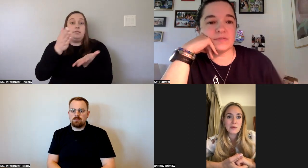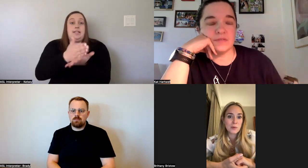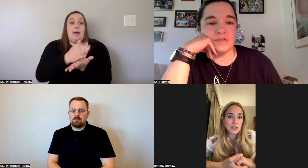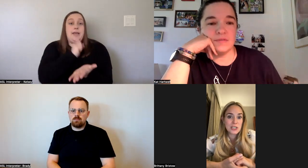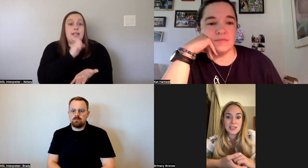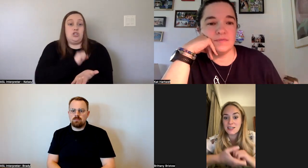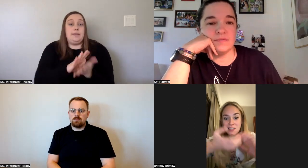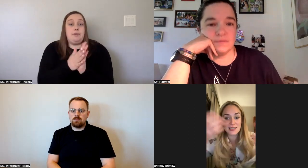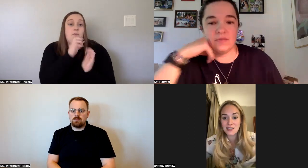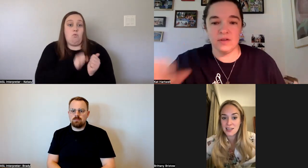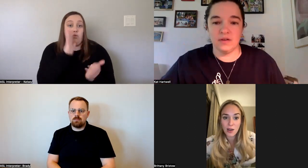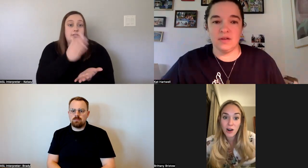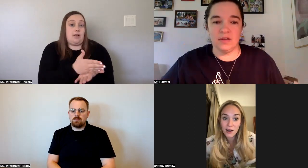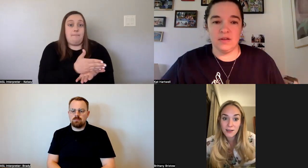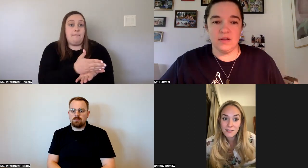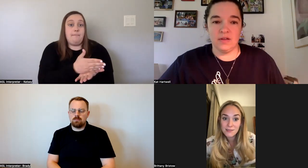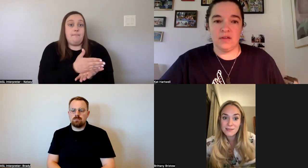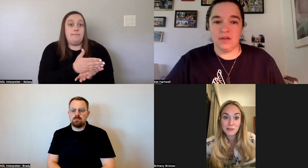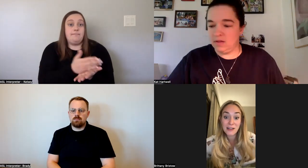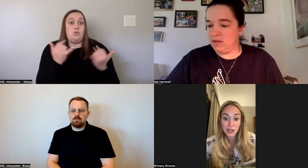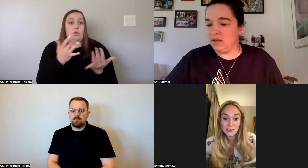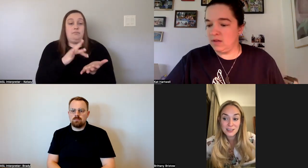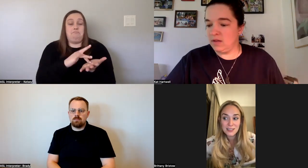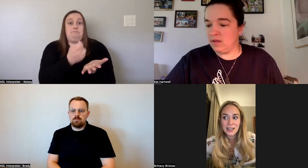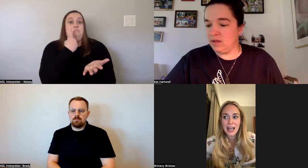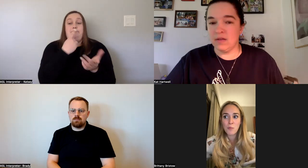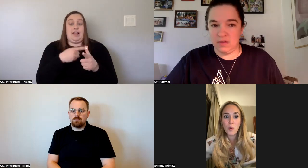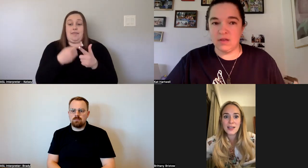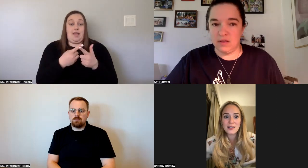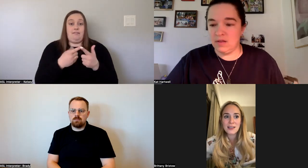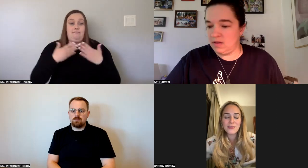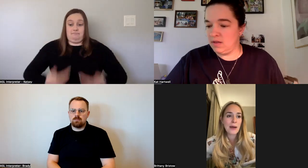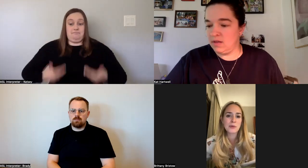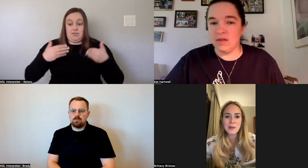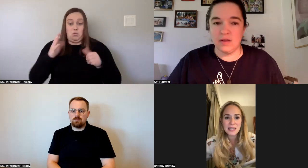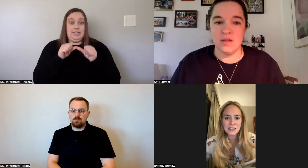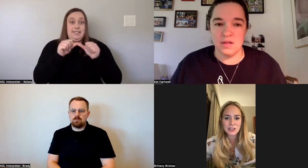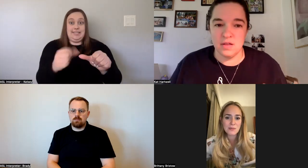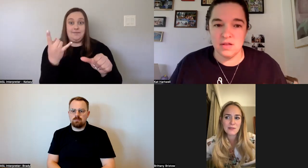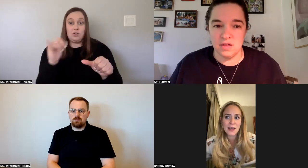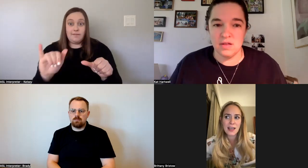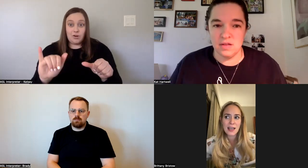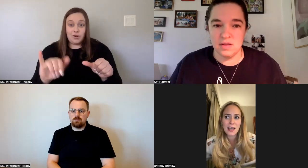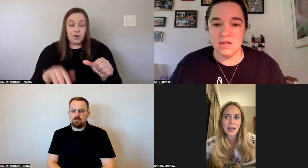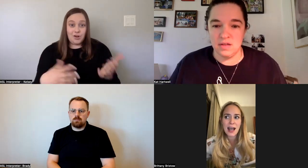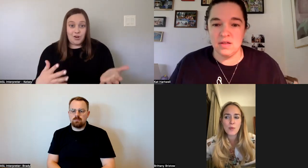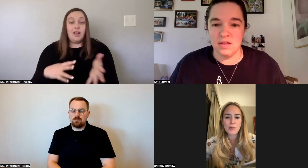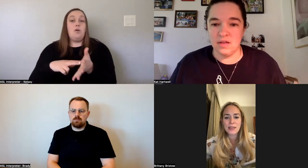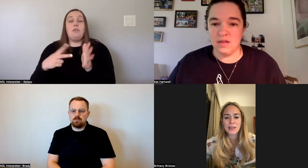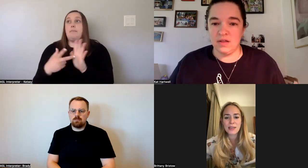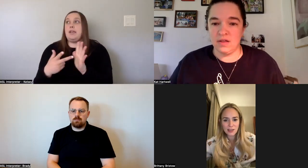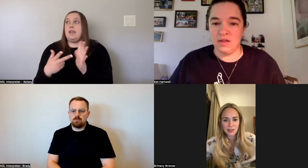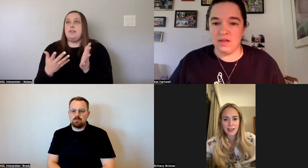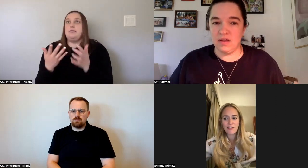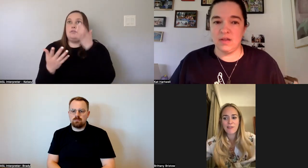So people would just exist as they are forever, and what that would mean in terms of how we